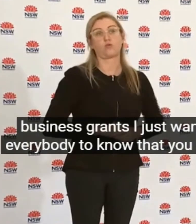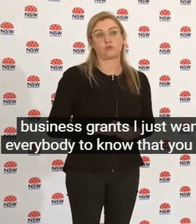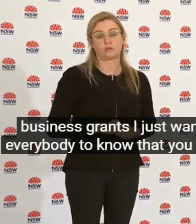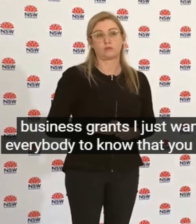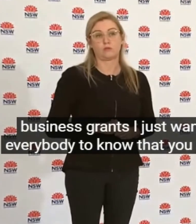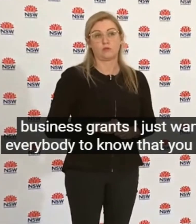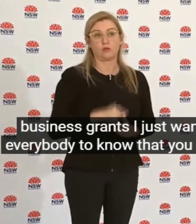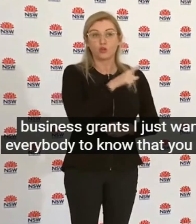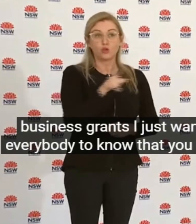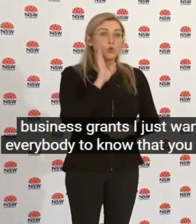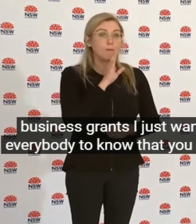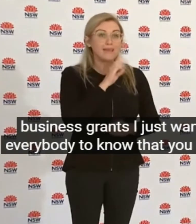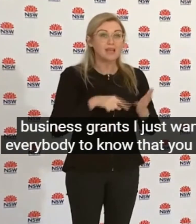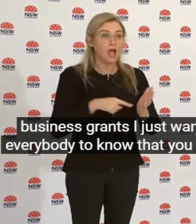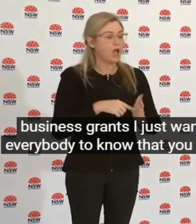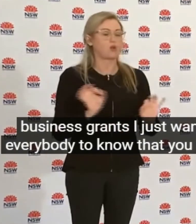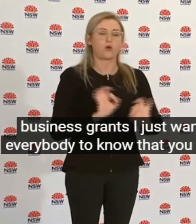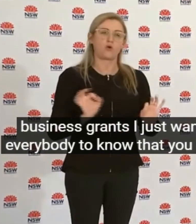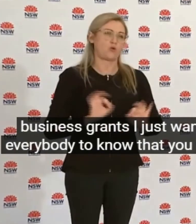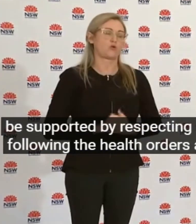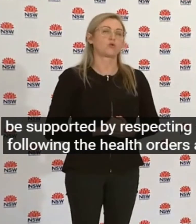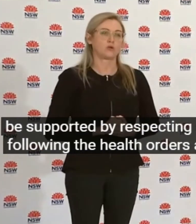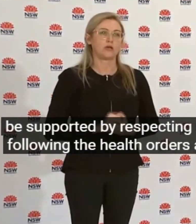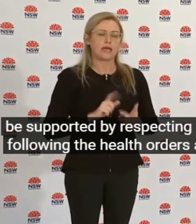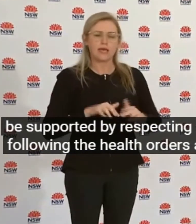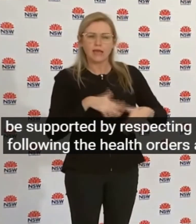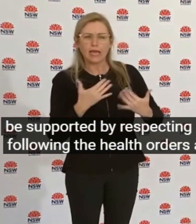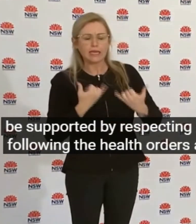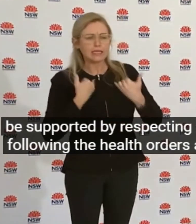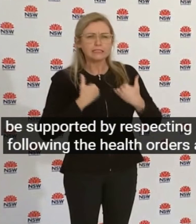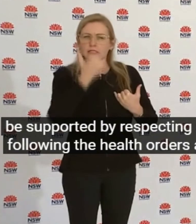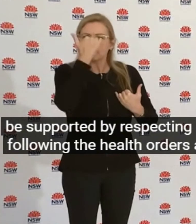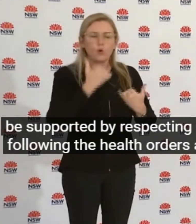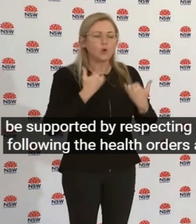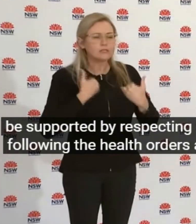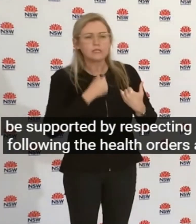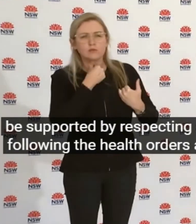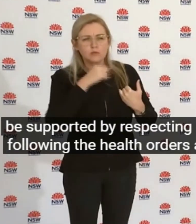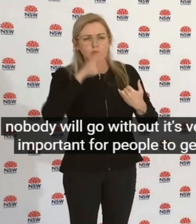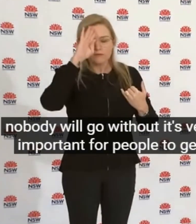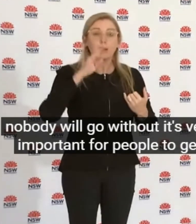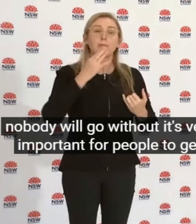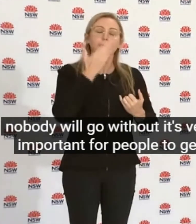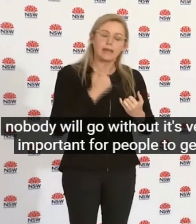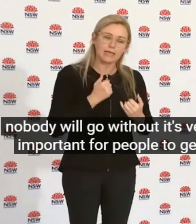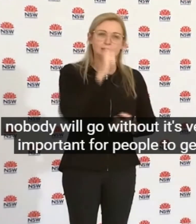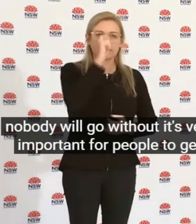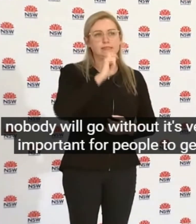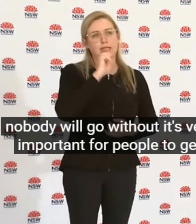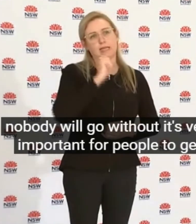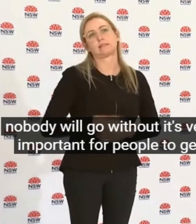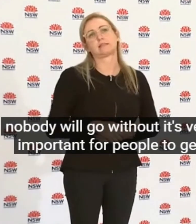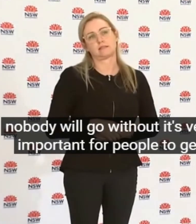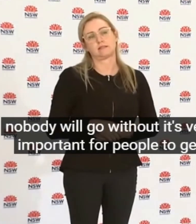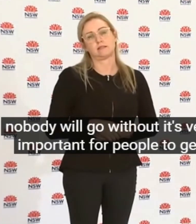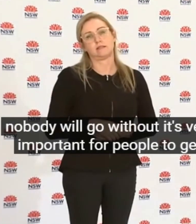very important for people to get tested as soon as they have the mildest of symptoms. But sometimes we're seeing people that aren't in the workforce, people that don't leave their